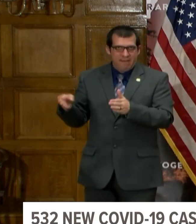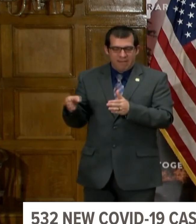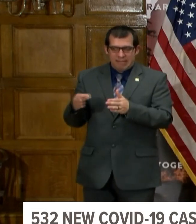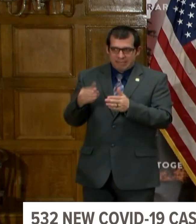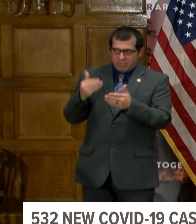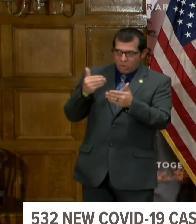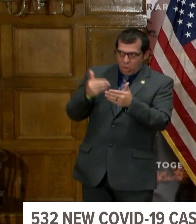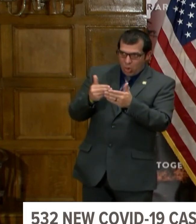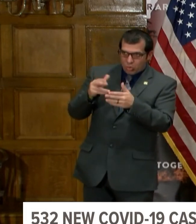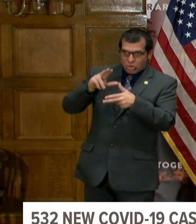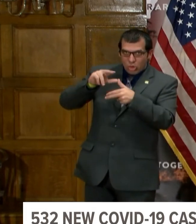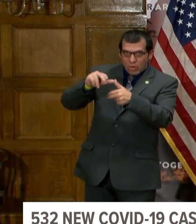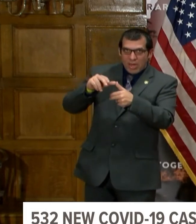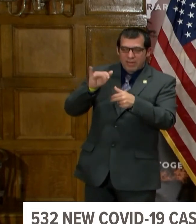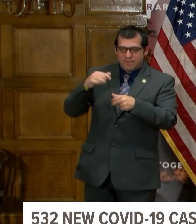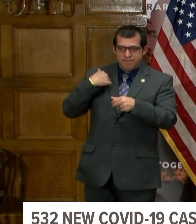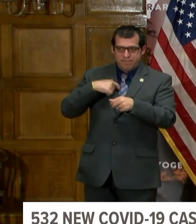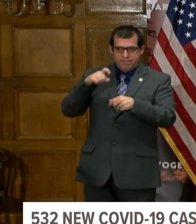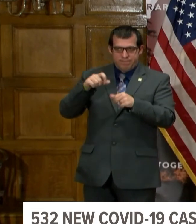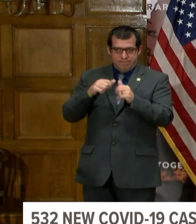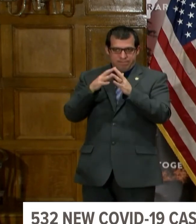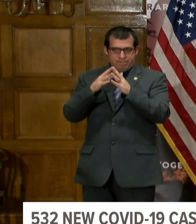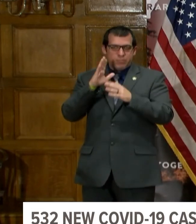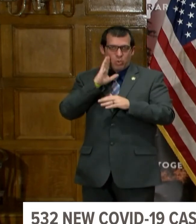gets closer, if we need to implement it, we will.